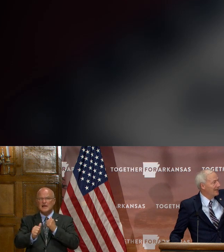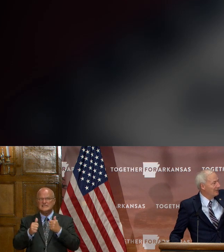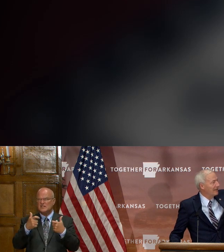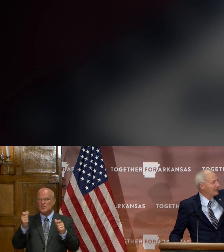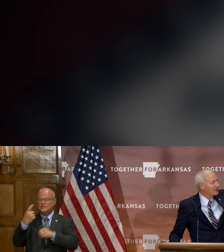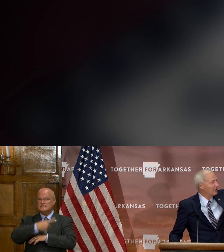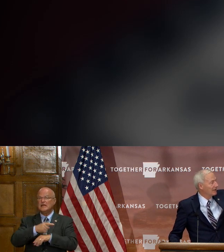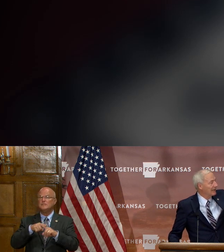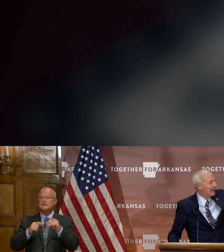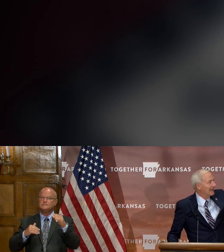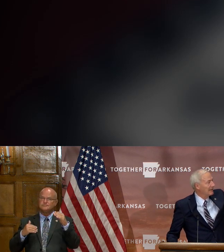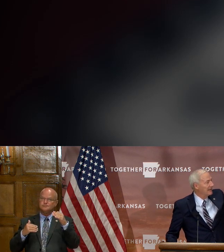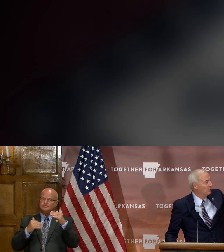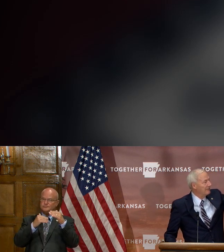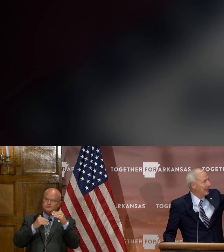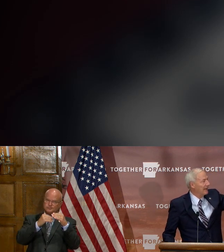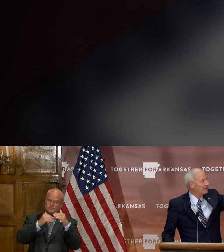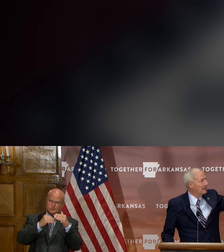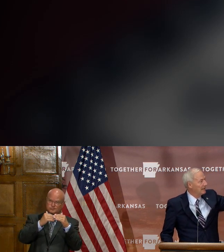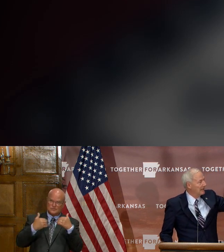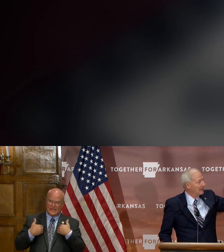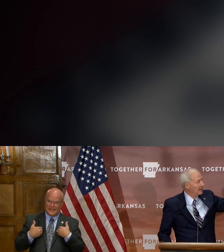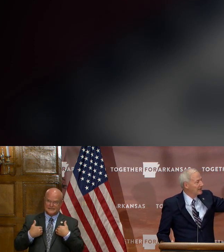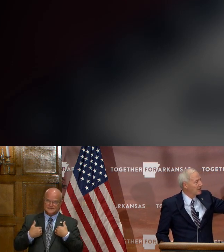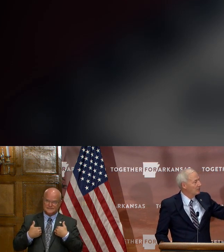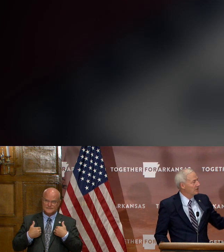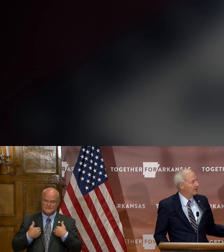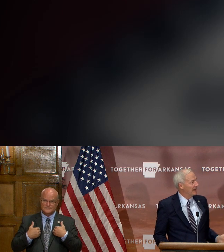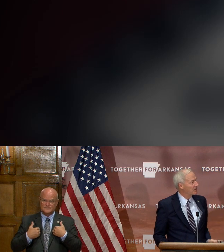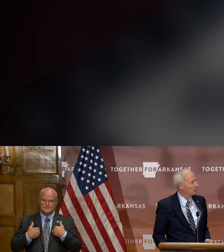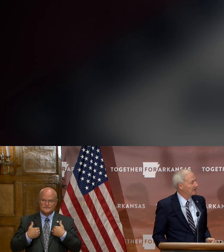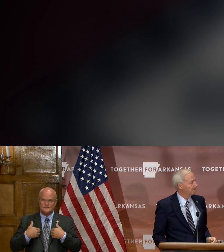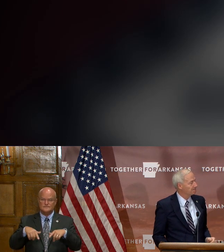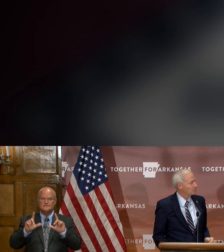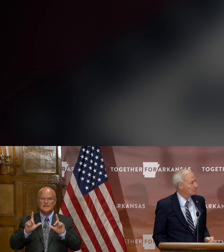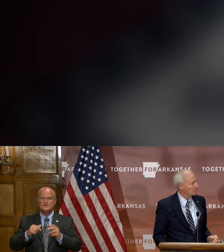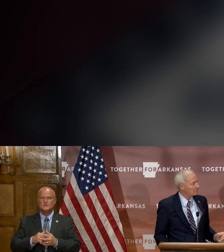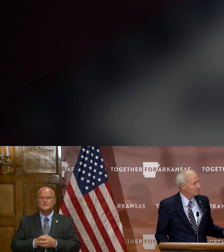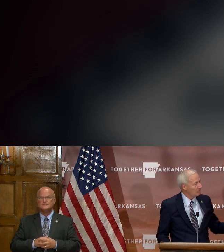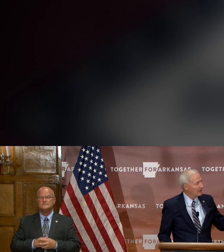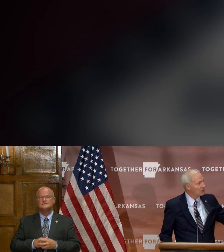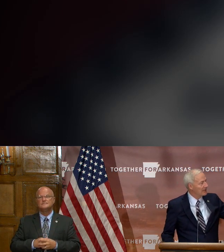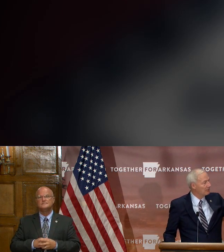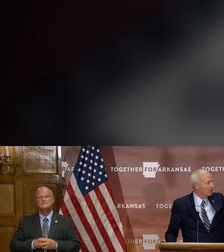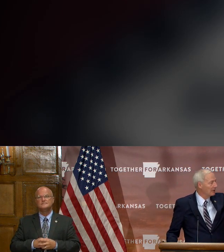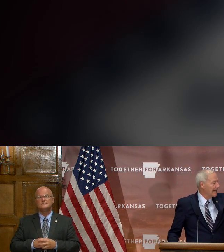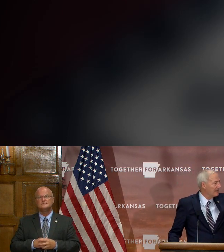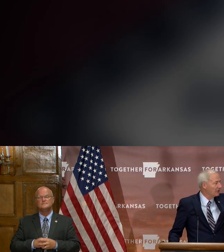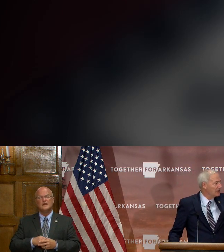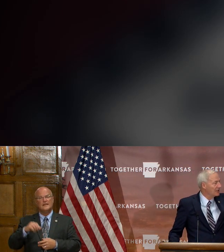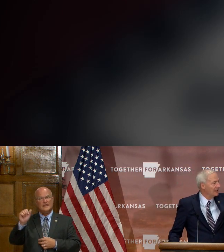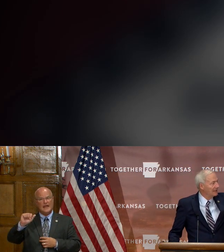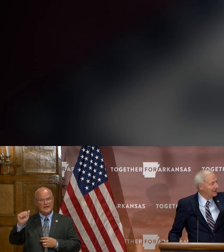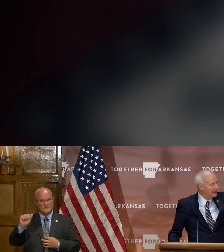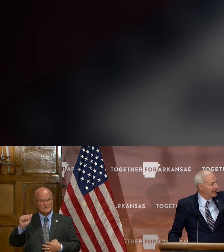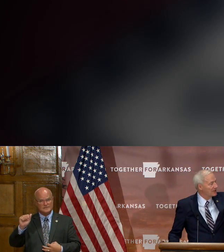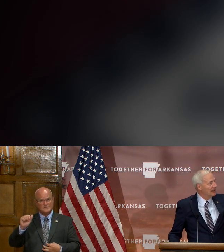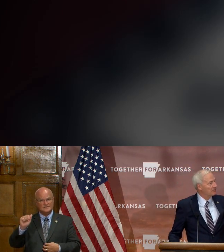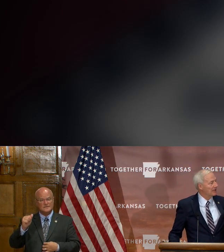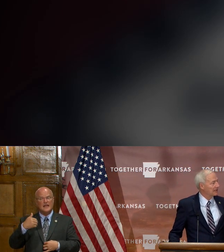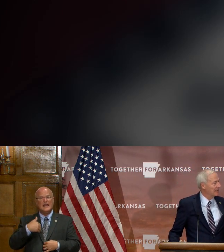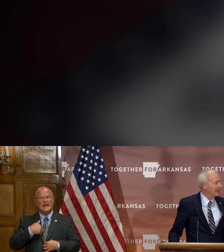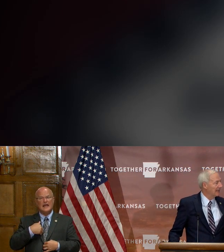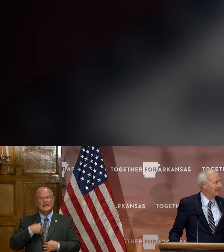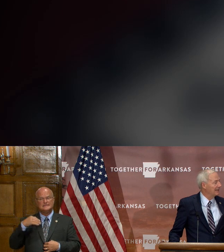largest day, but it is certainly a high day that we've had. Let's go to the next one. You see the rolling average. It has